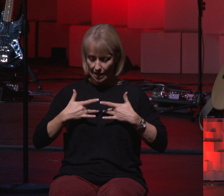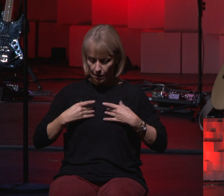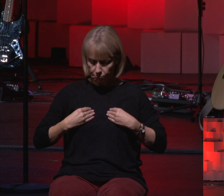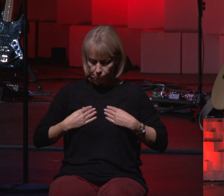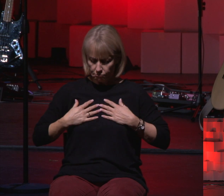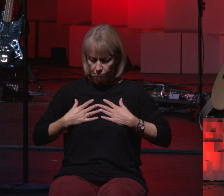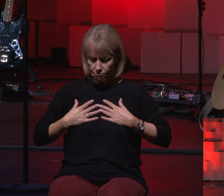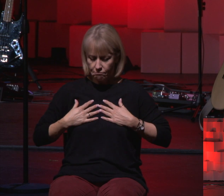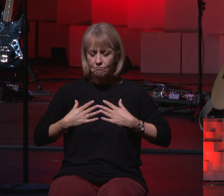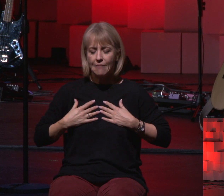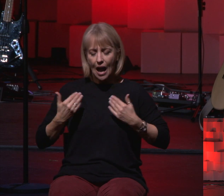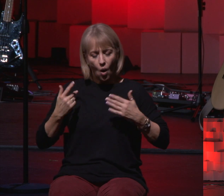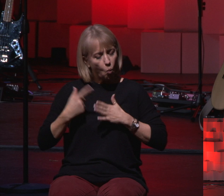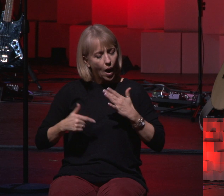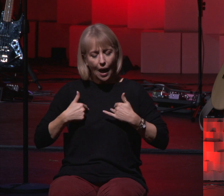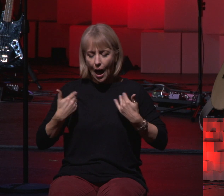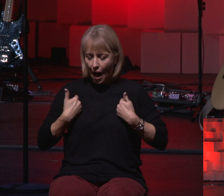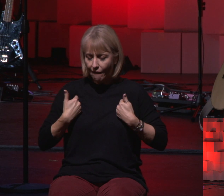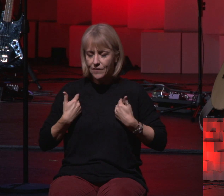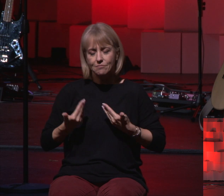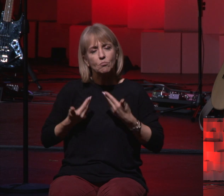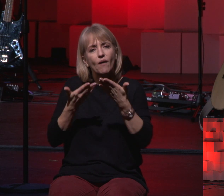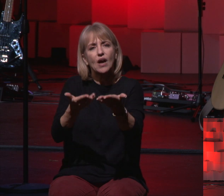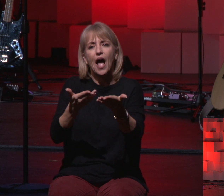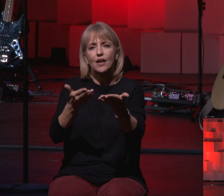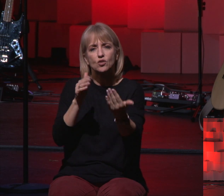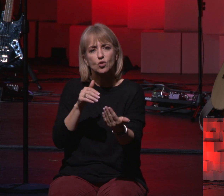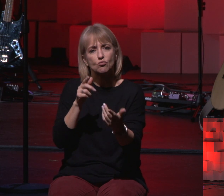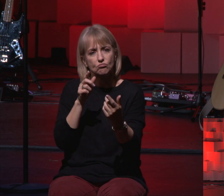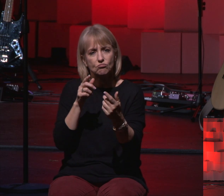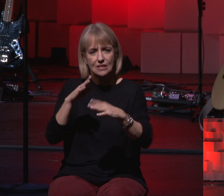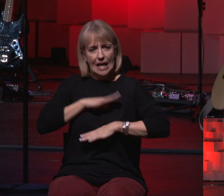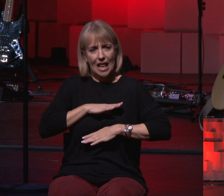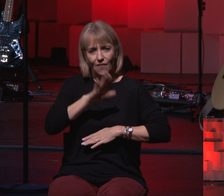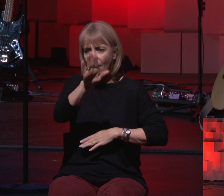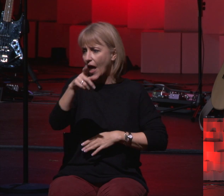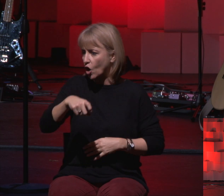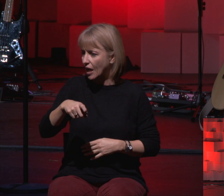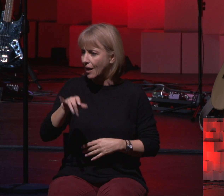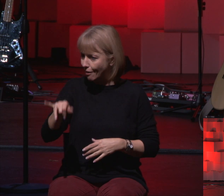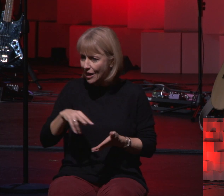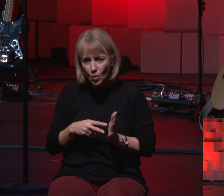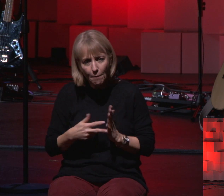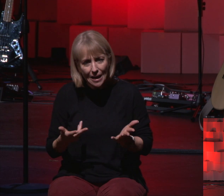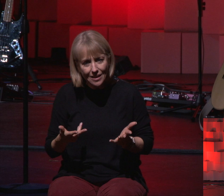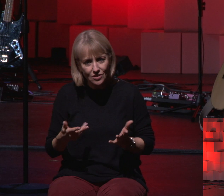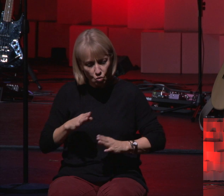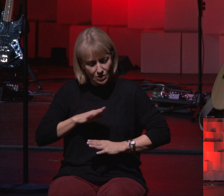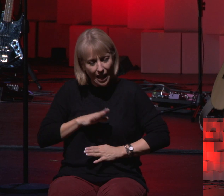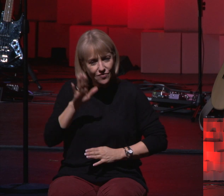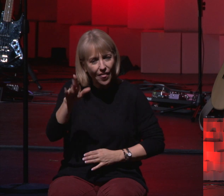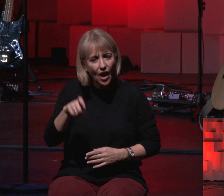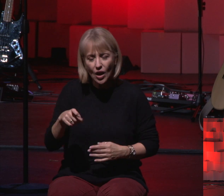need. Whatever you've got, you're gonna meet this need, but you're being moved from the inside. It's one thing